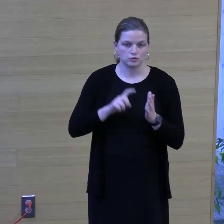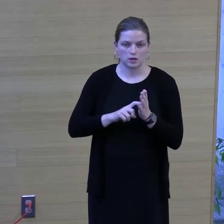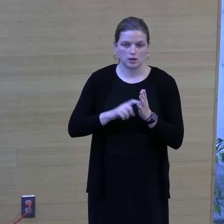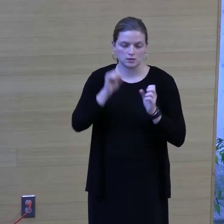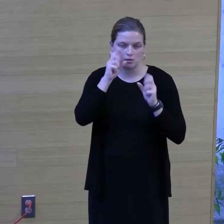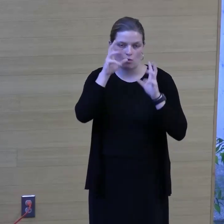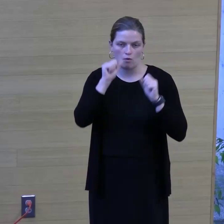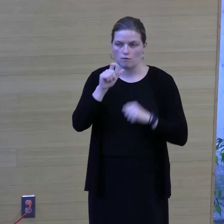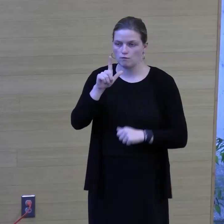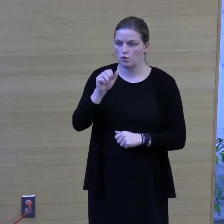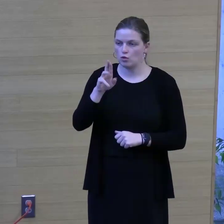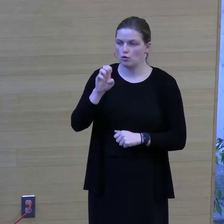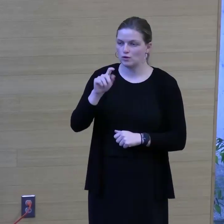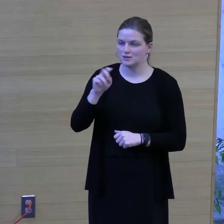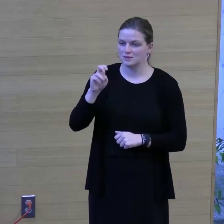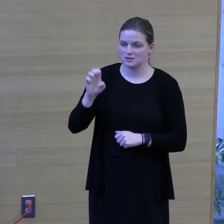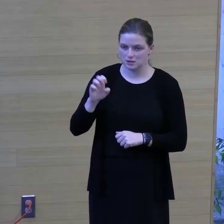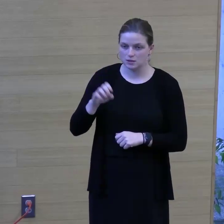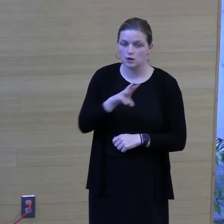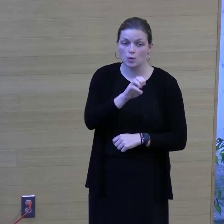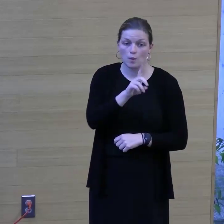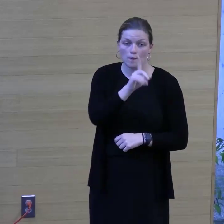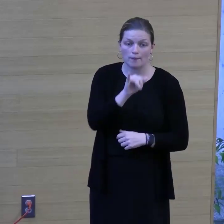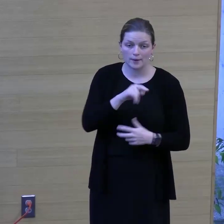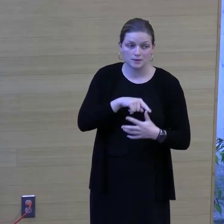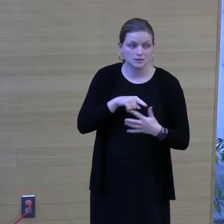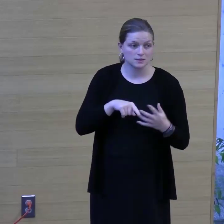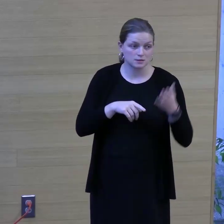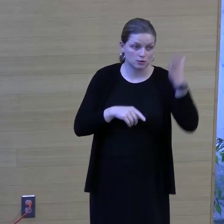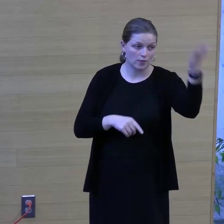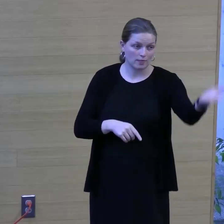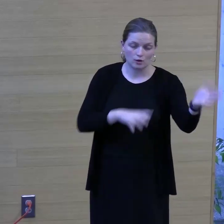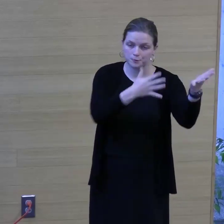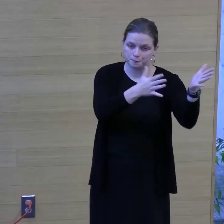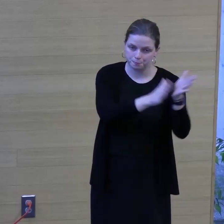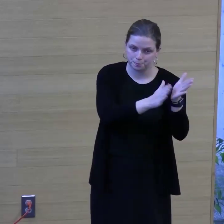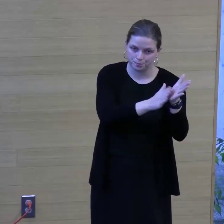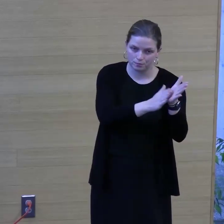team. Particularly Wendy Peveril-Conti, who's right there.